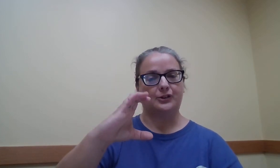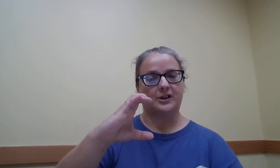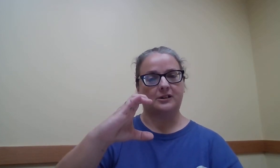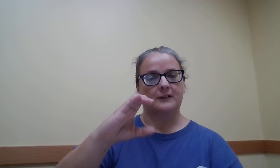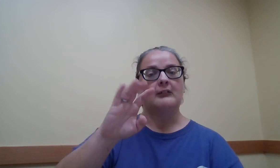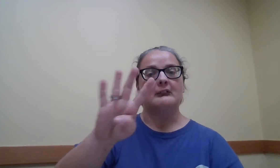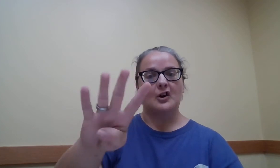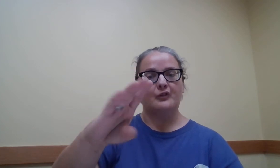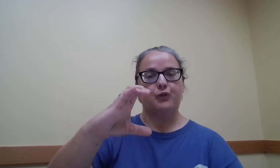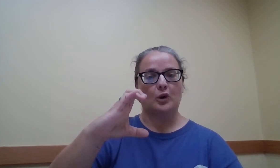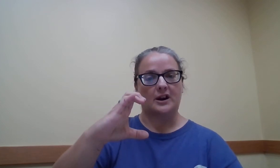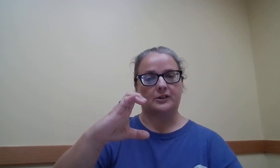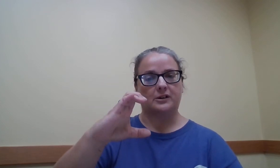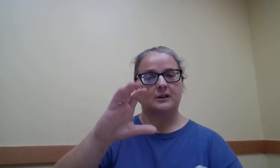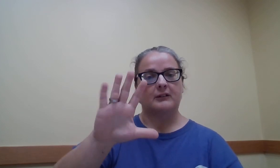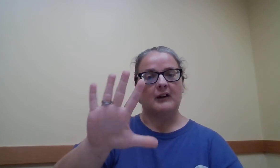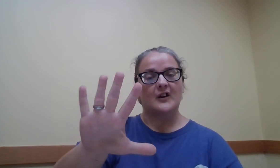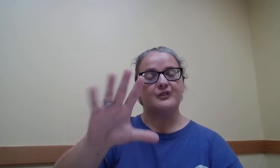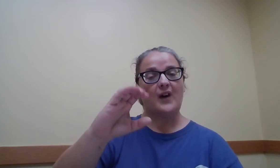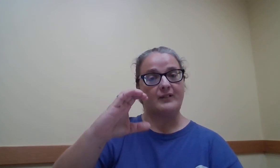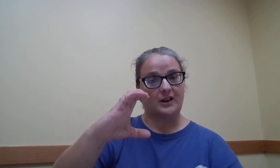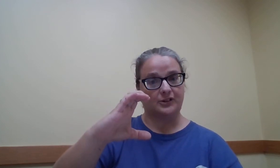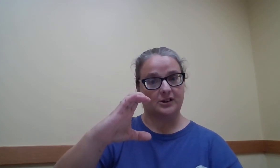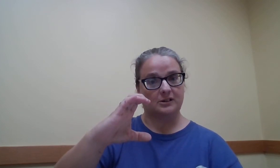300, 400, 500,